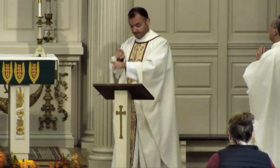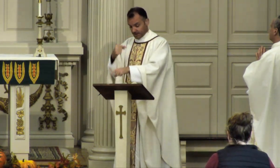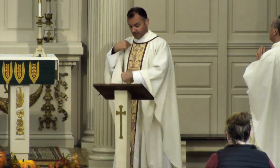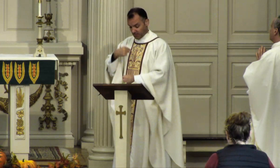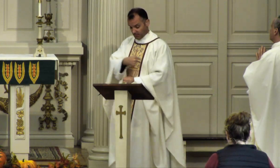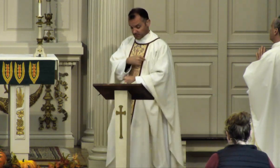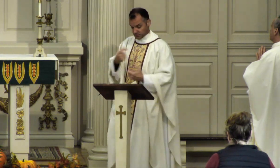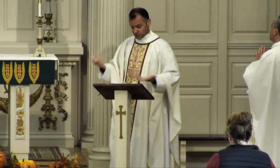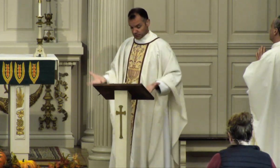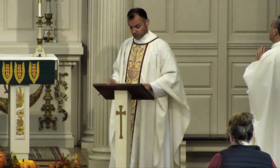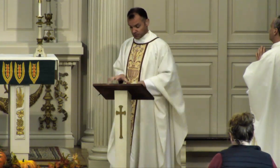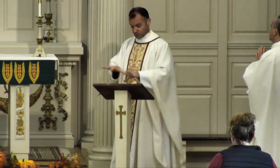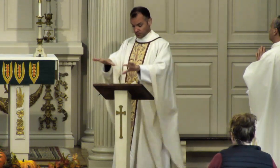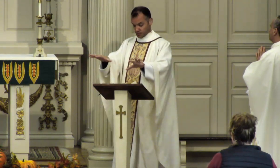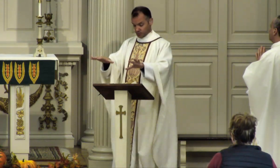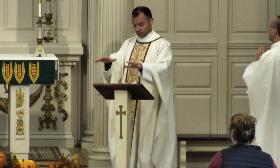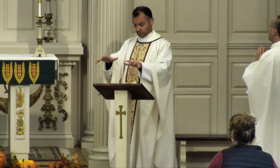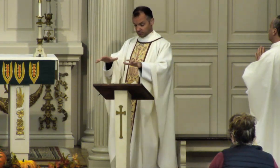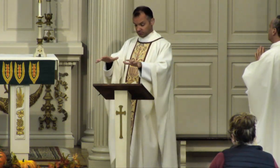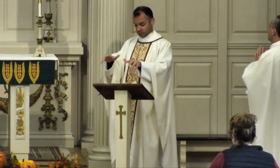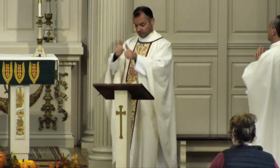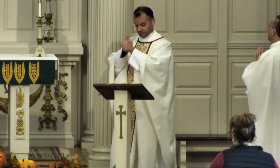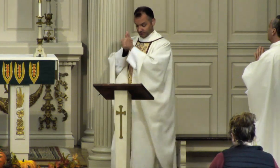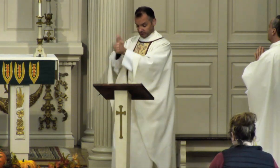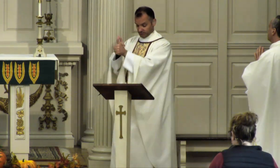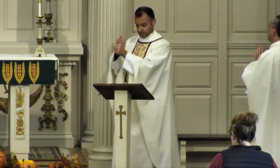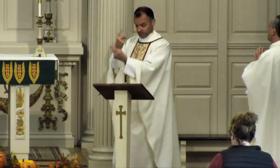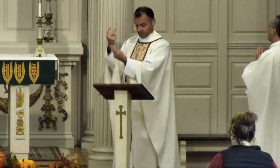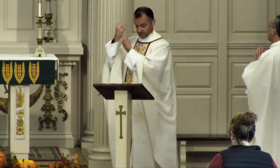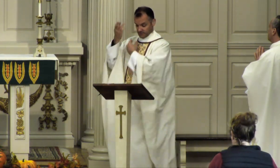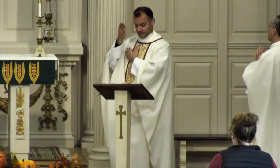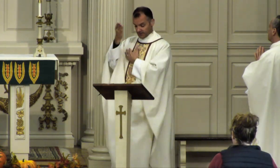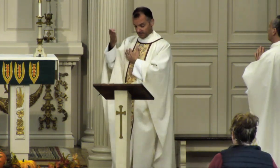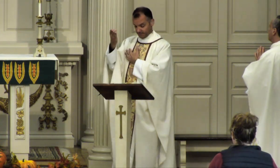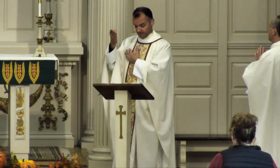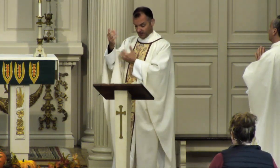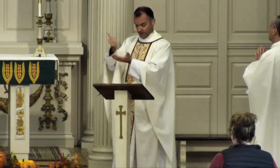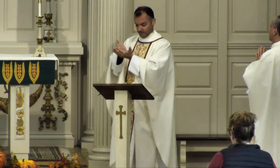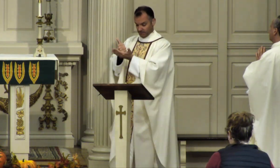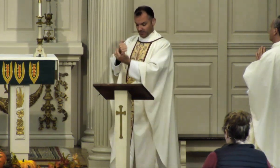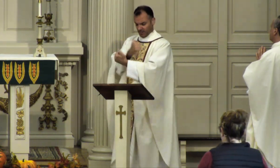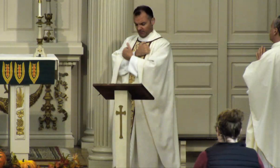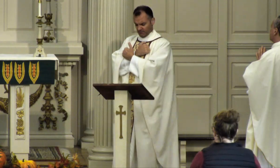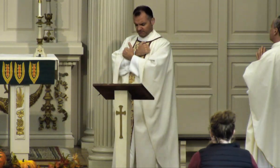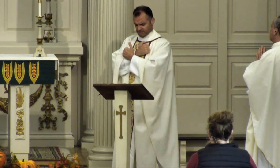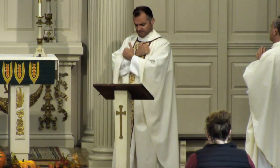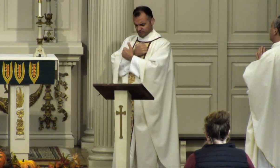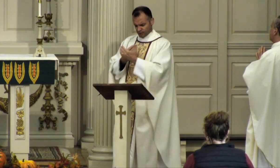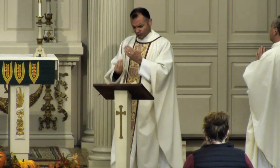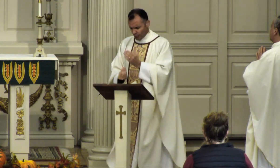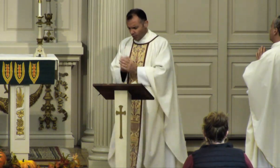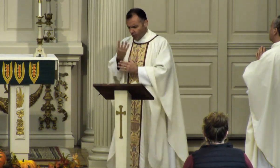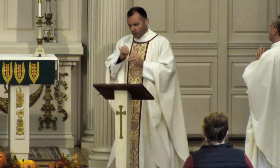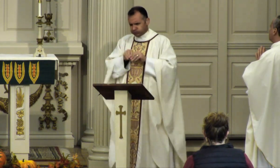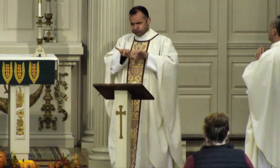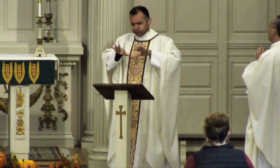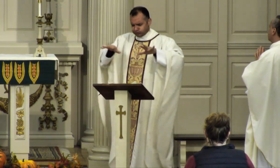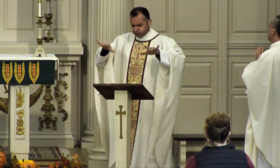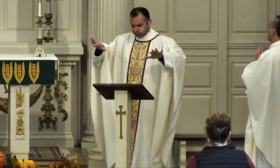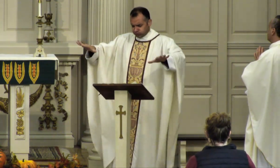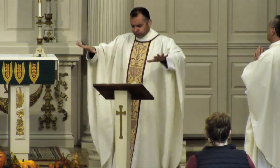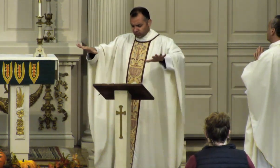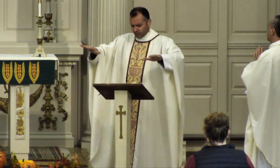that what your Son commanded us to do in memory of him may bring us growth in